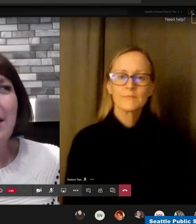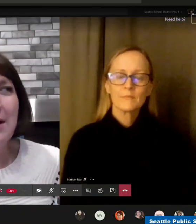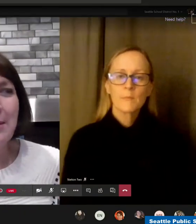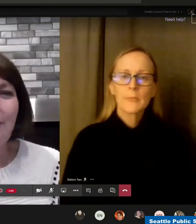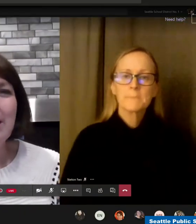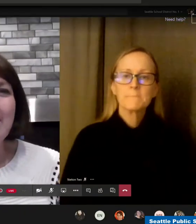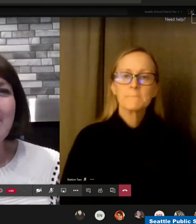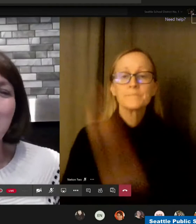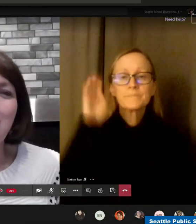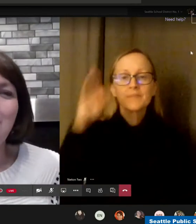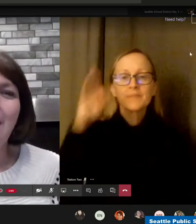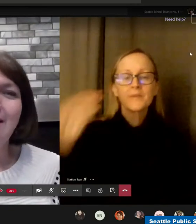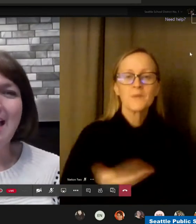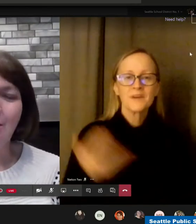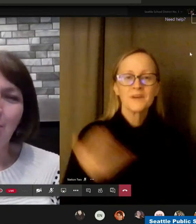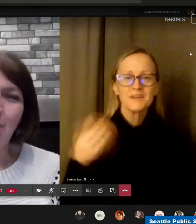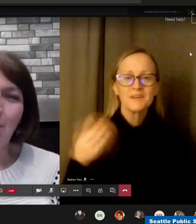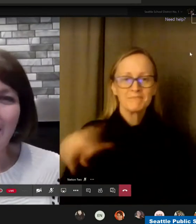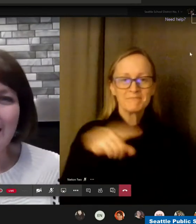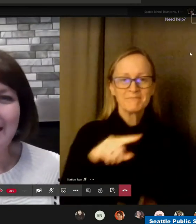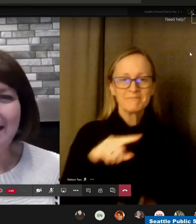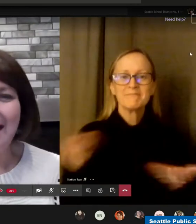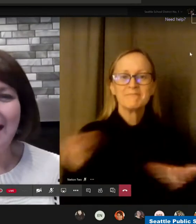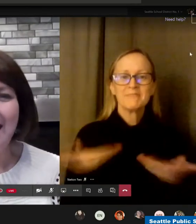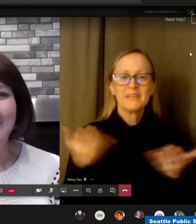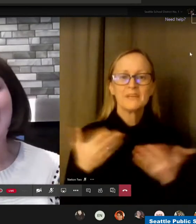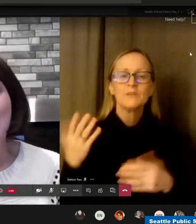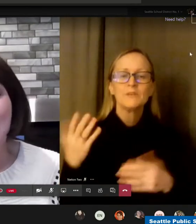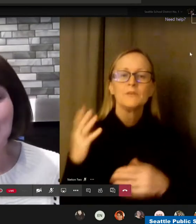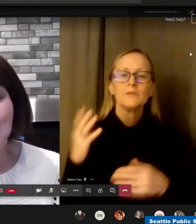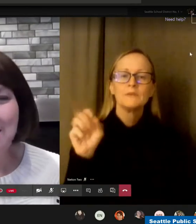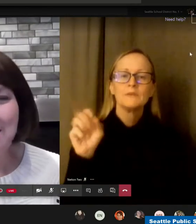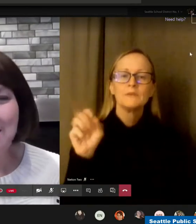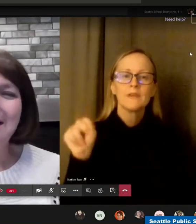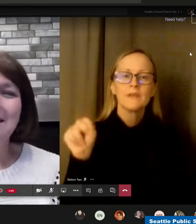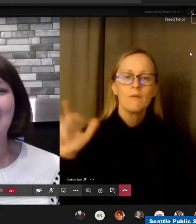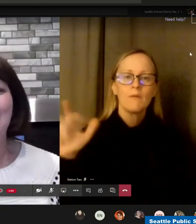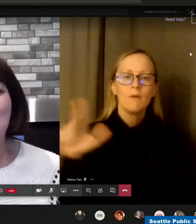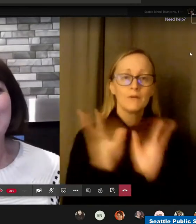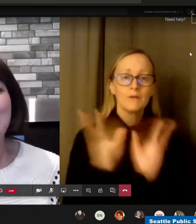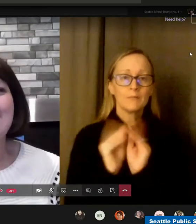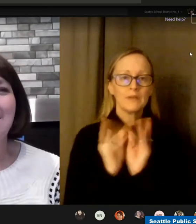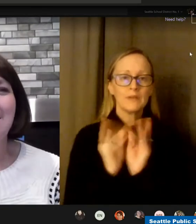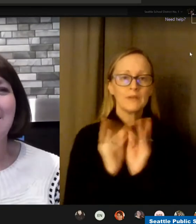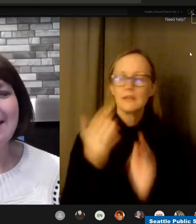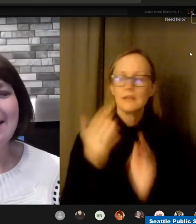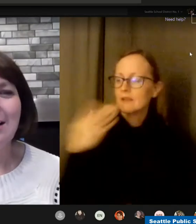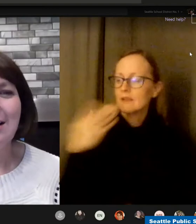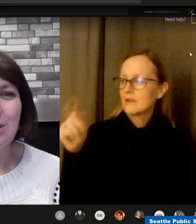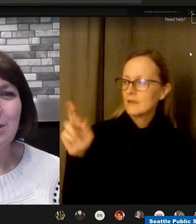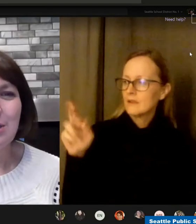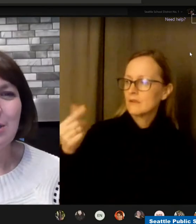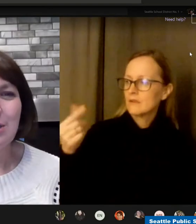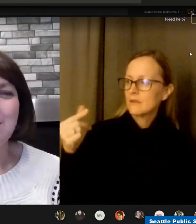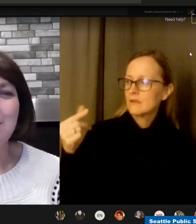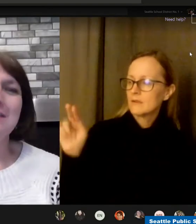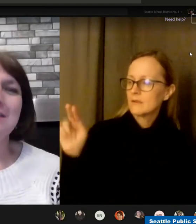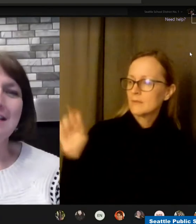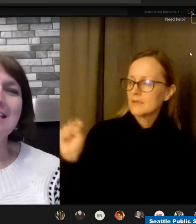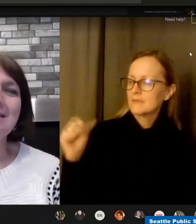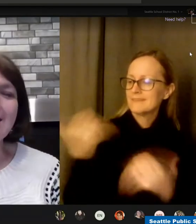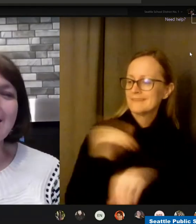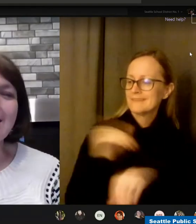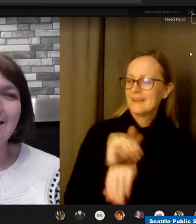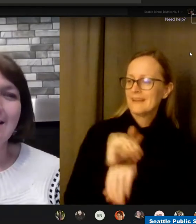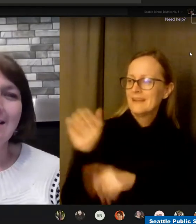Welcome, everybody, to our town hall meeting, and thank you to Heather Gibbons, our ASL interpreter, for supporting today's